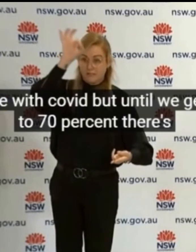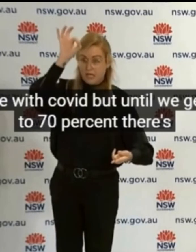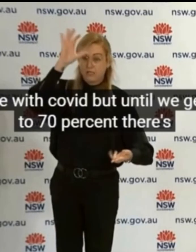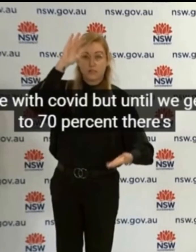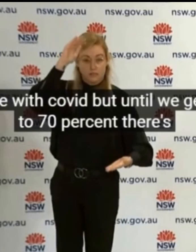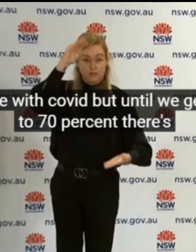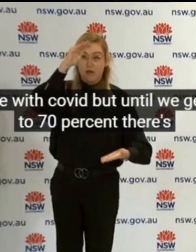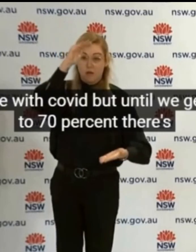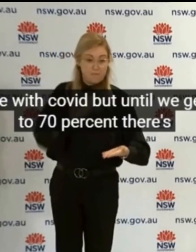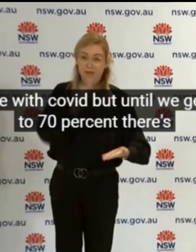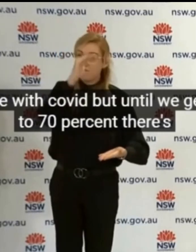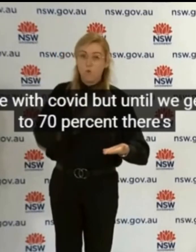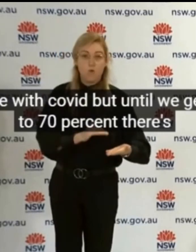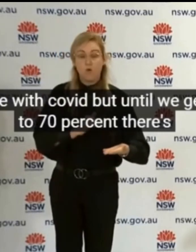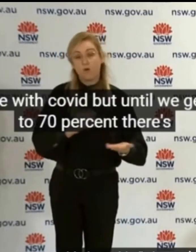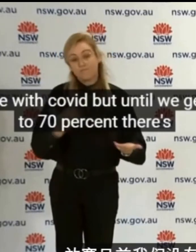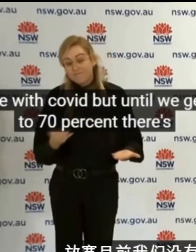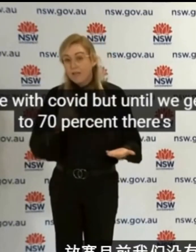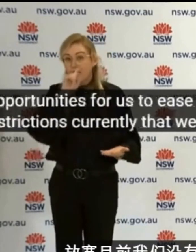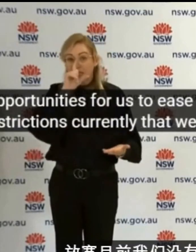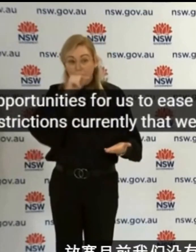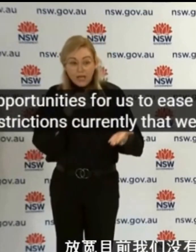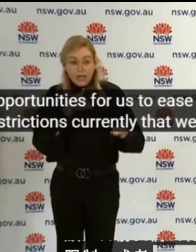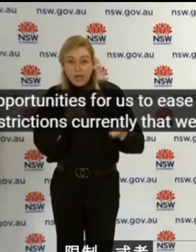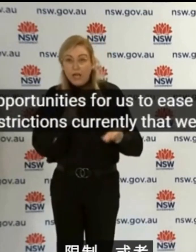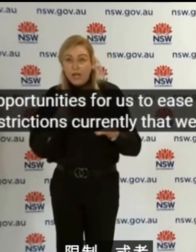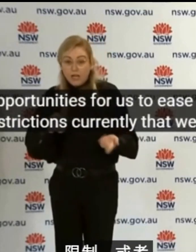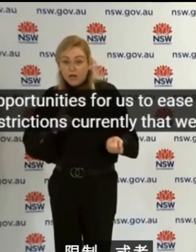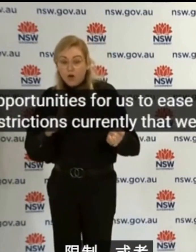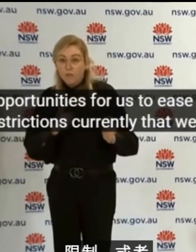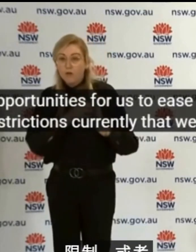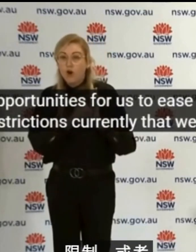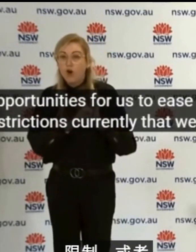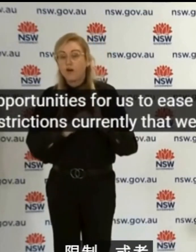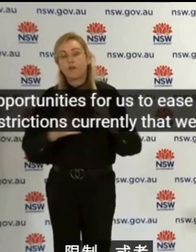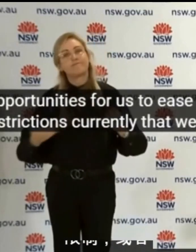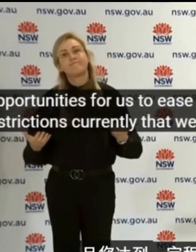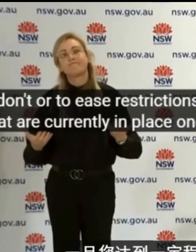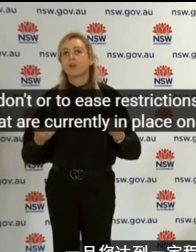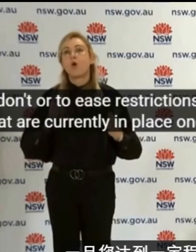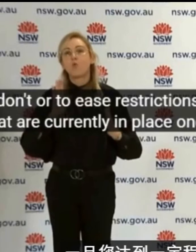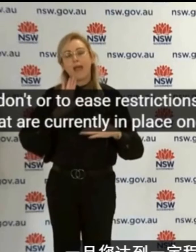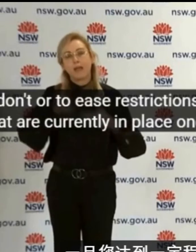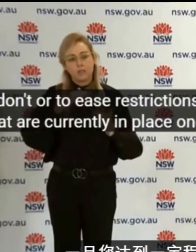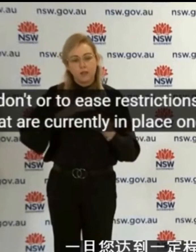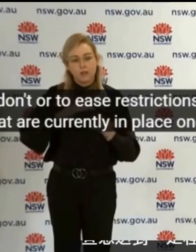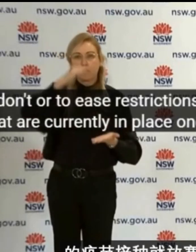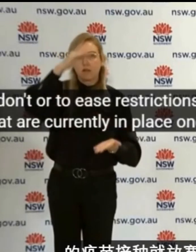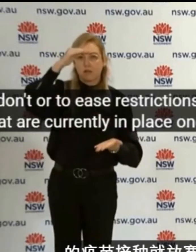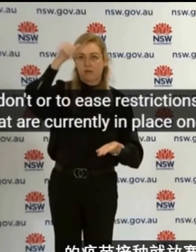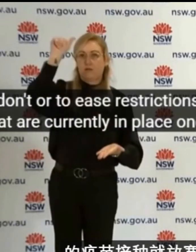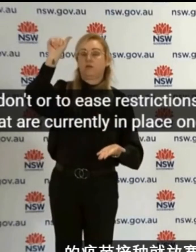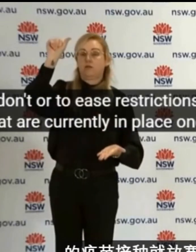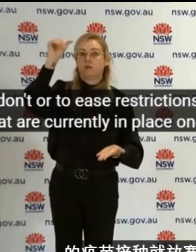currently that we don't, or to ease restrictions that are currently in place once you get to a certain level of vaccination. And that's a